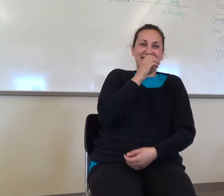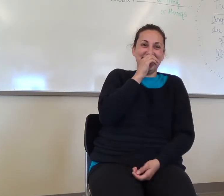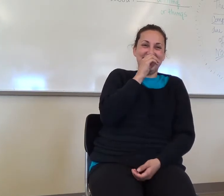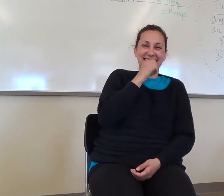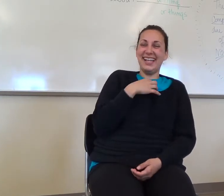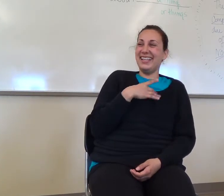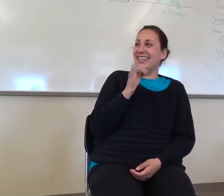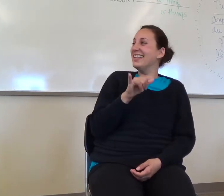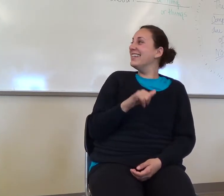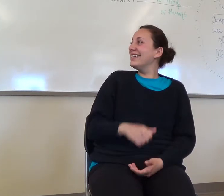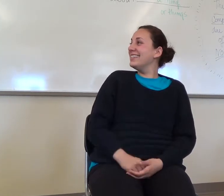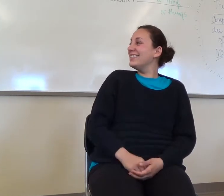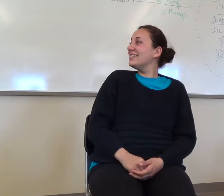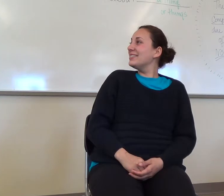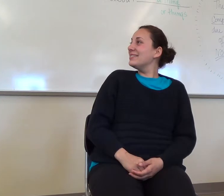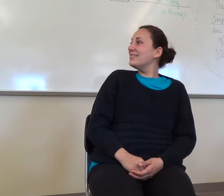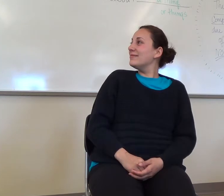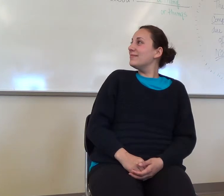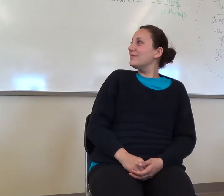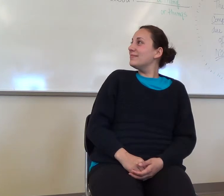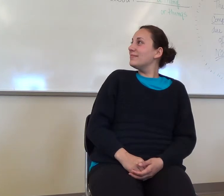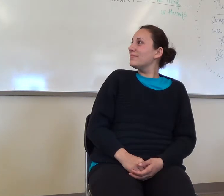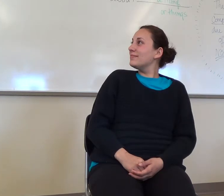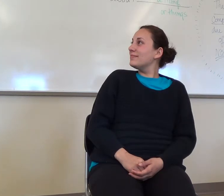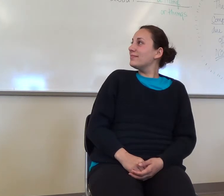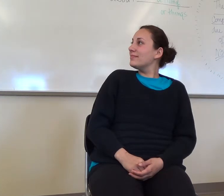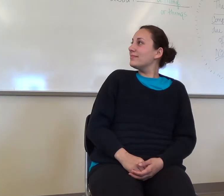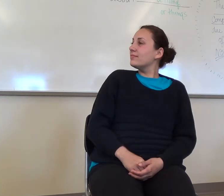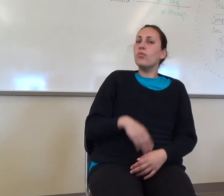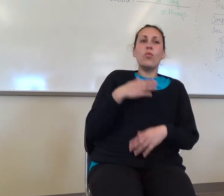Anybody, Gabriella, what do you see mentioned throughout this one?